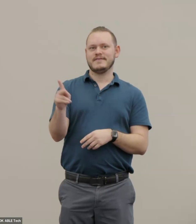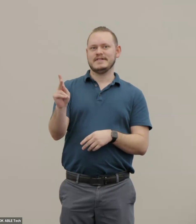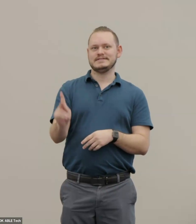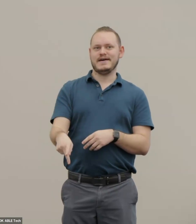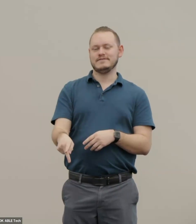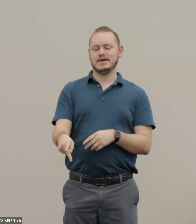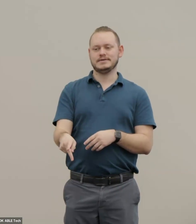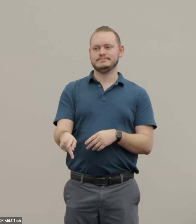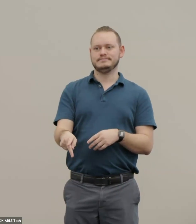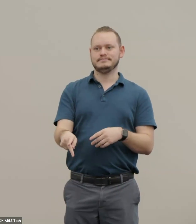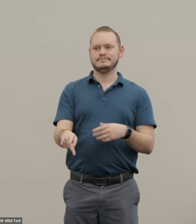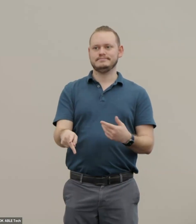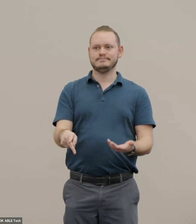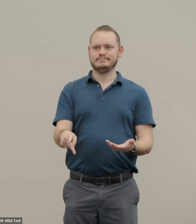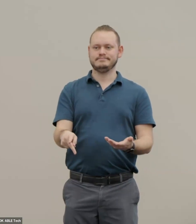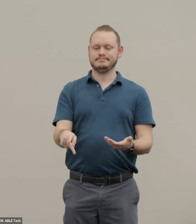Philadelphia